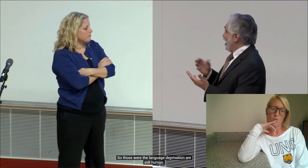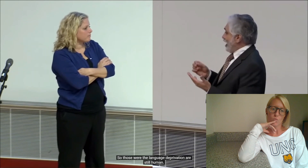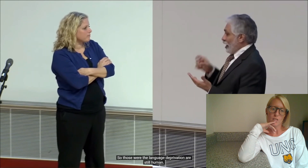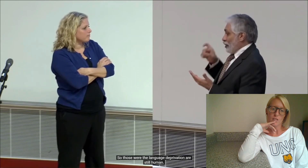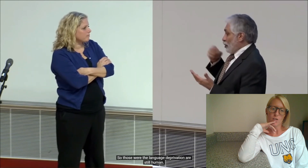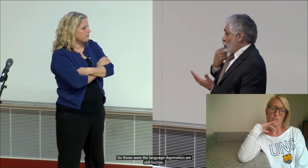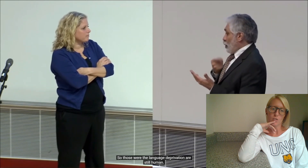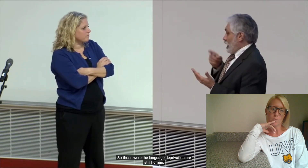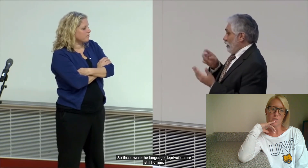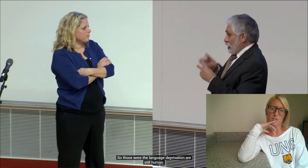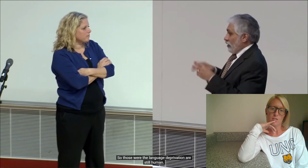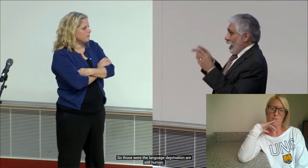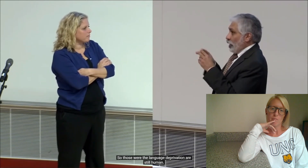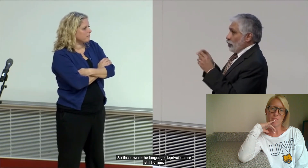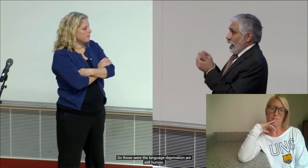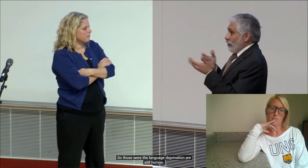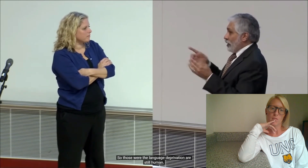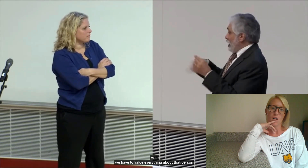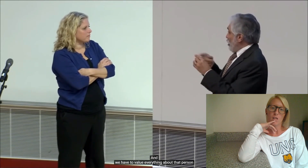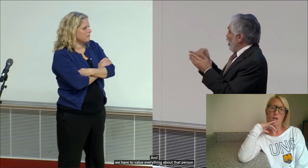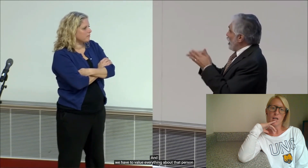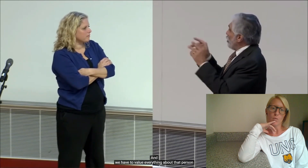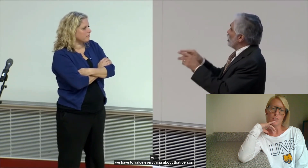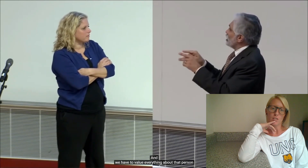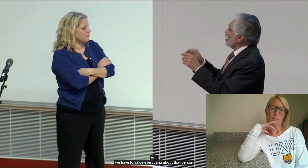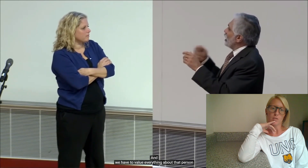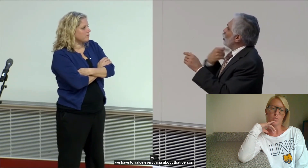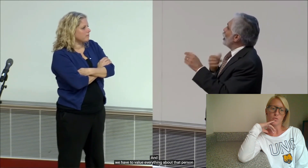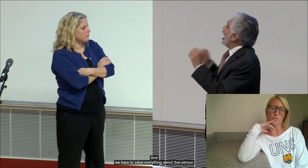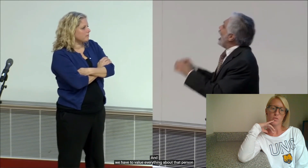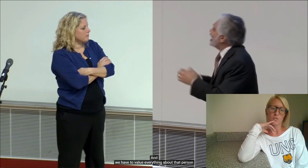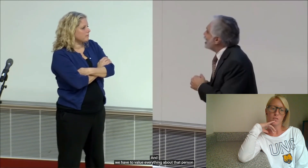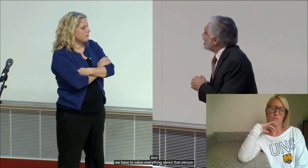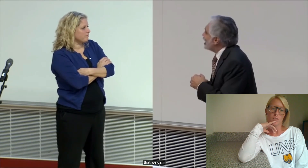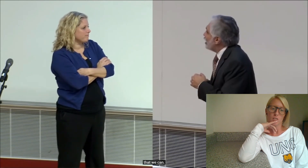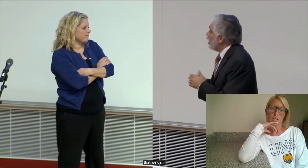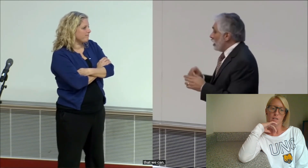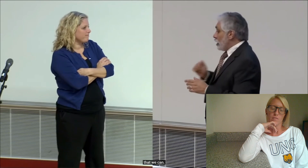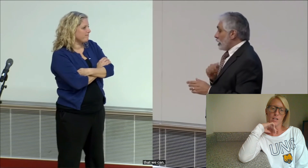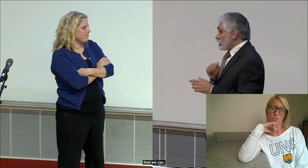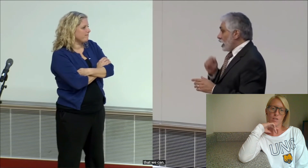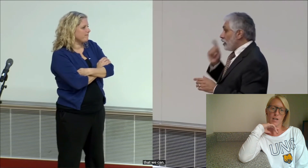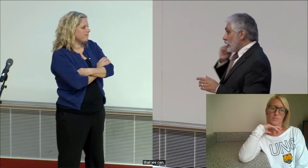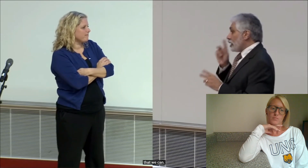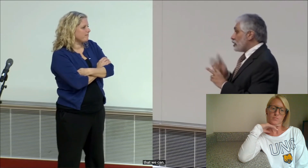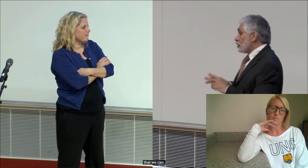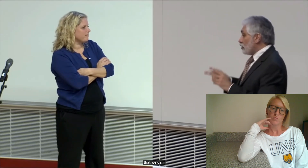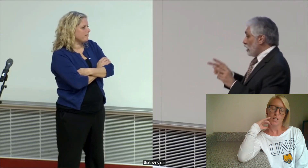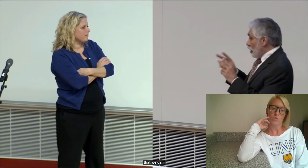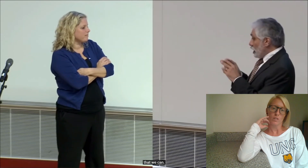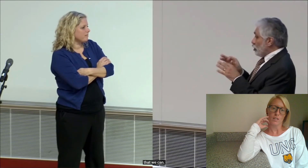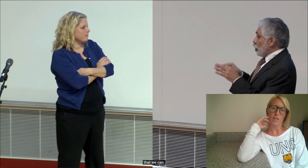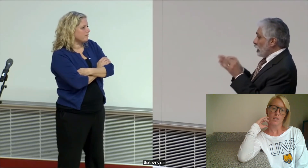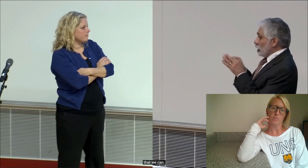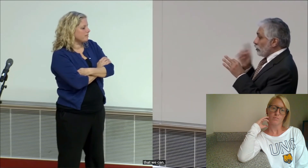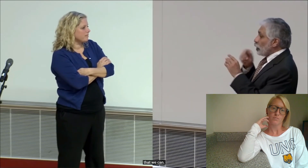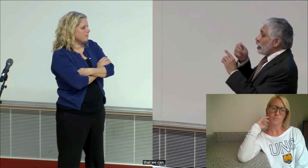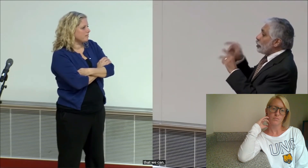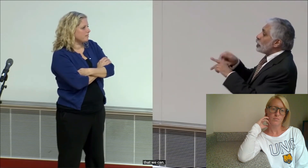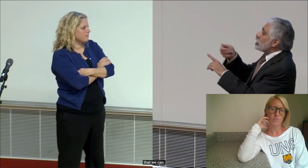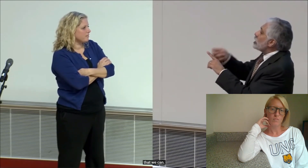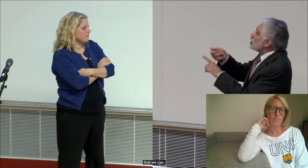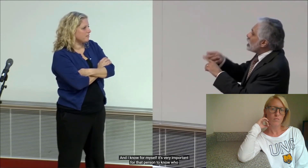deprivation are still we are human. humans. And we have to value so everything able about to that person that we can. Value that. And we